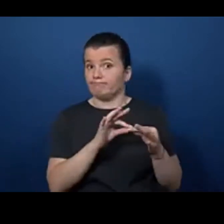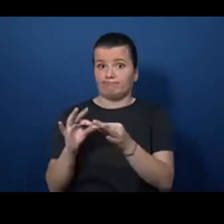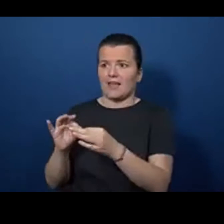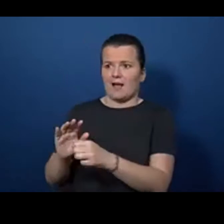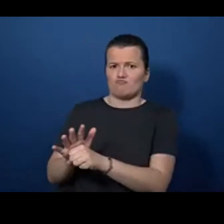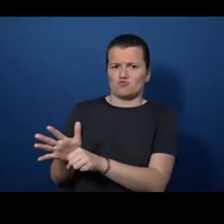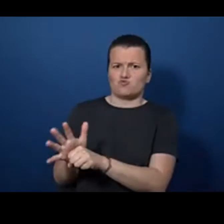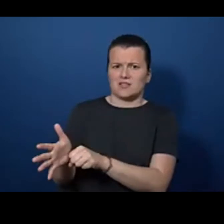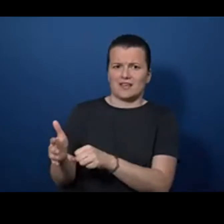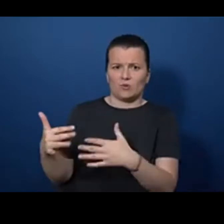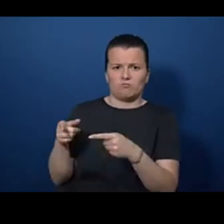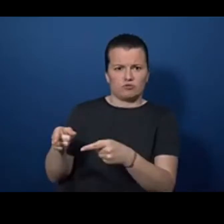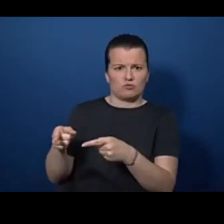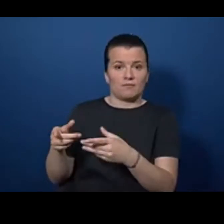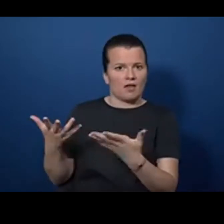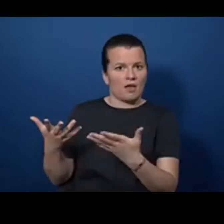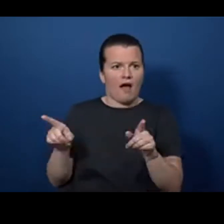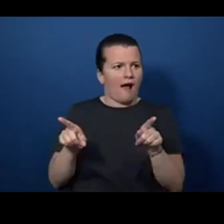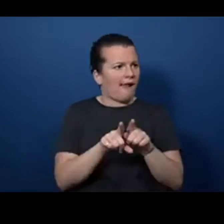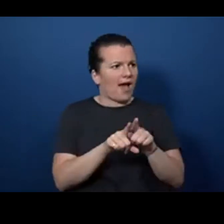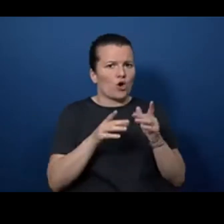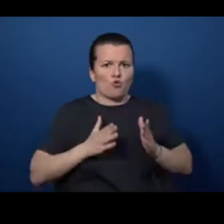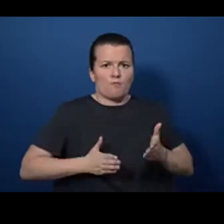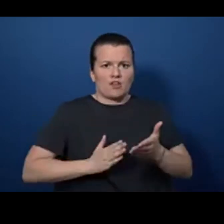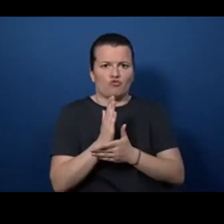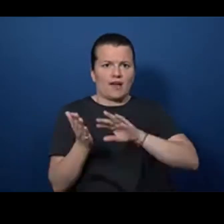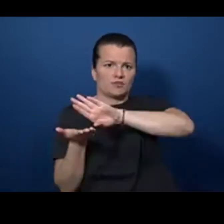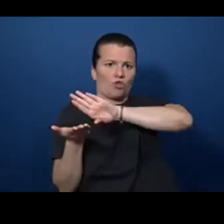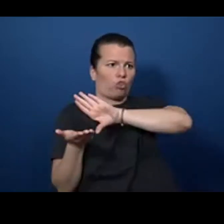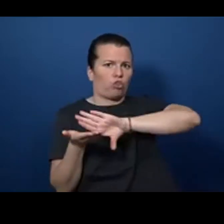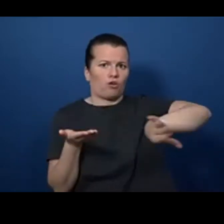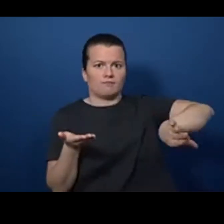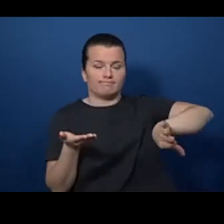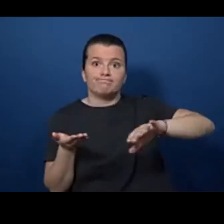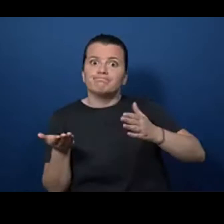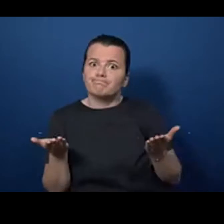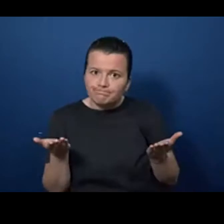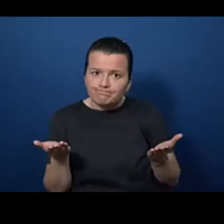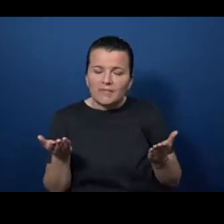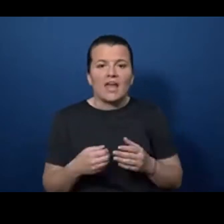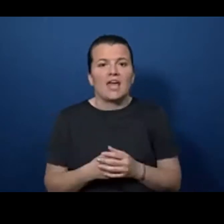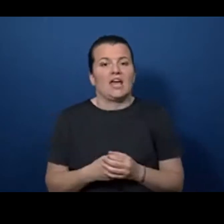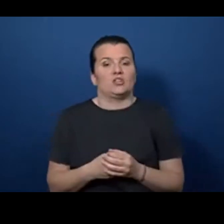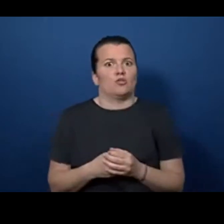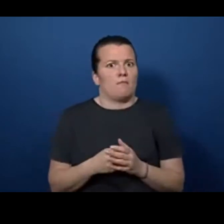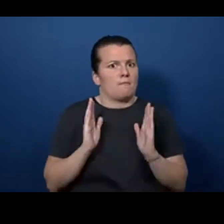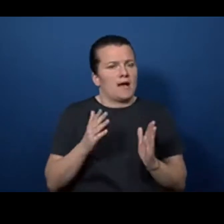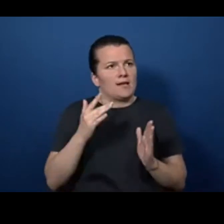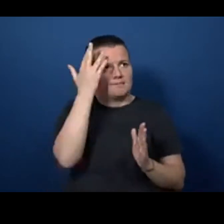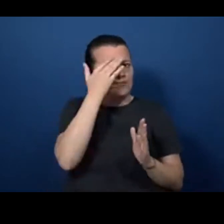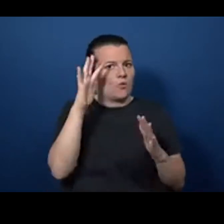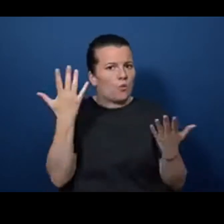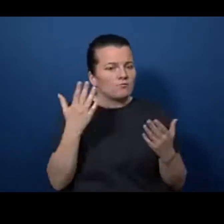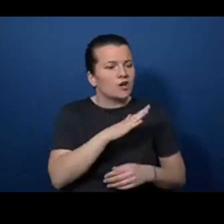about an attack on human rights at the end of the day. And here we need to be aware of the Convention on the Rights of the Child.